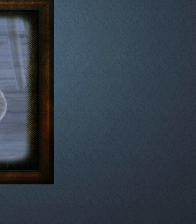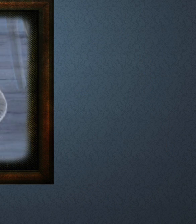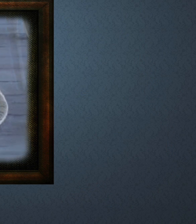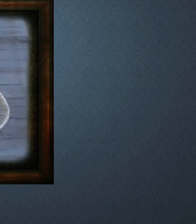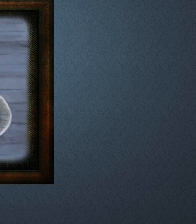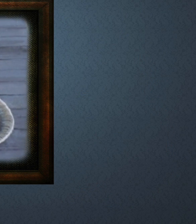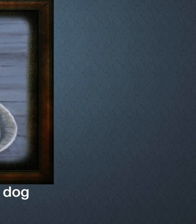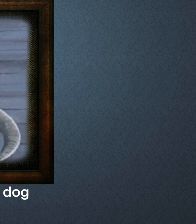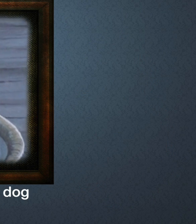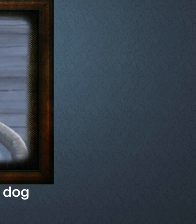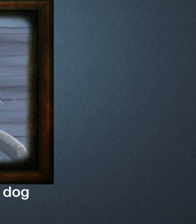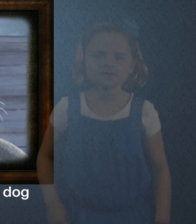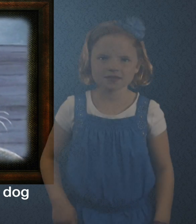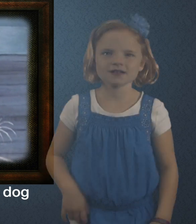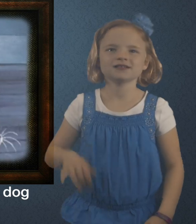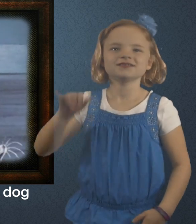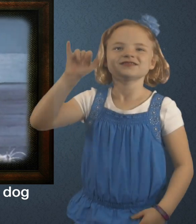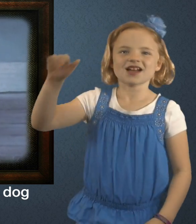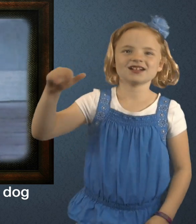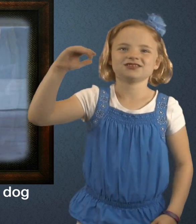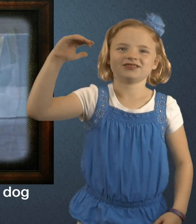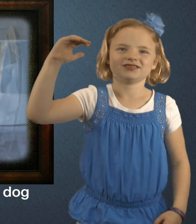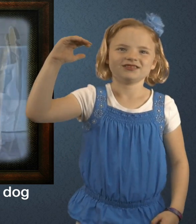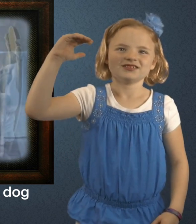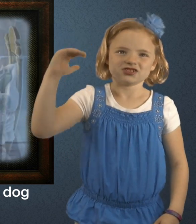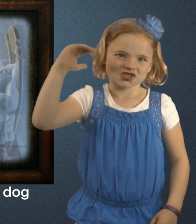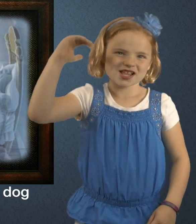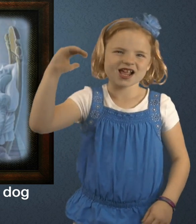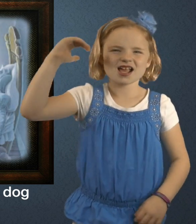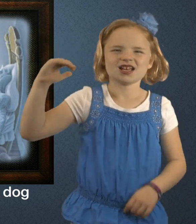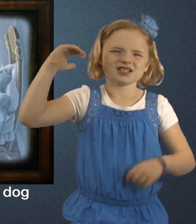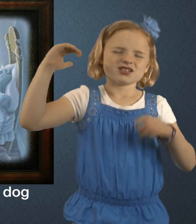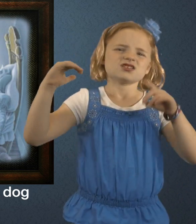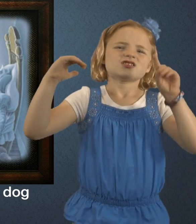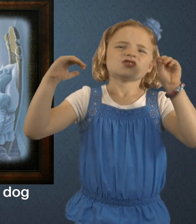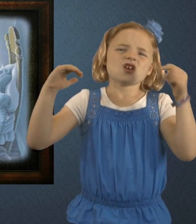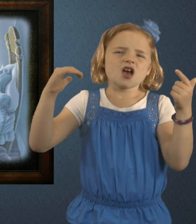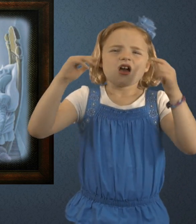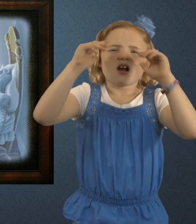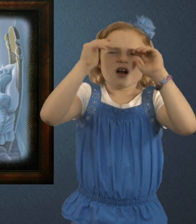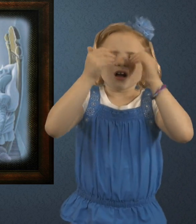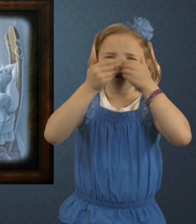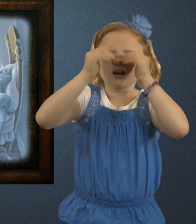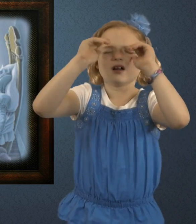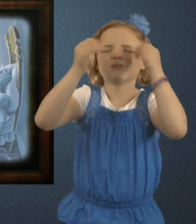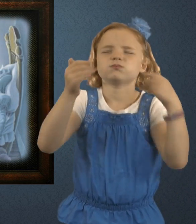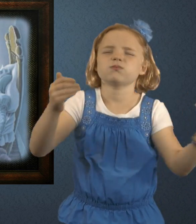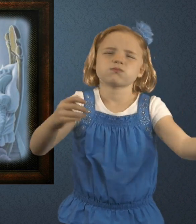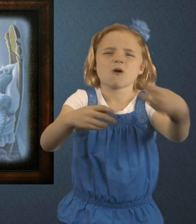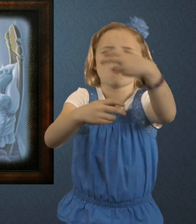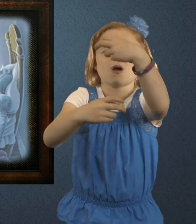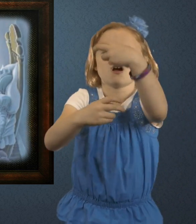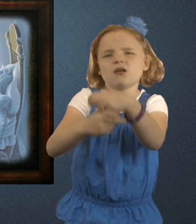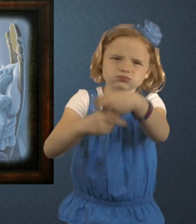And on that dog, there is a dog, a dozing dog.